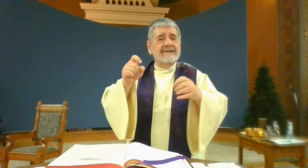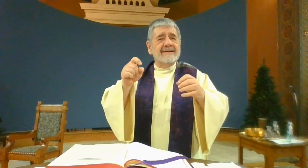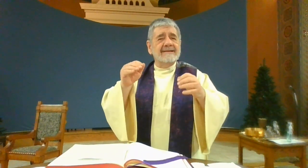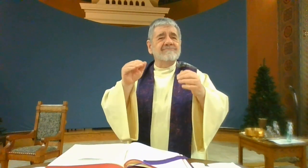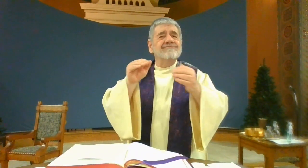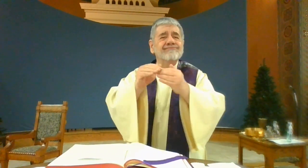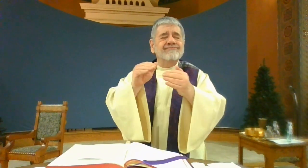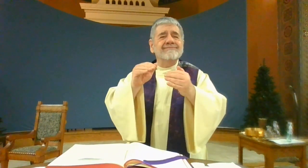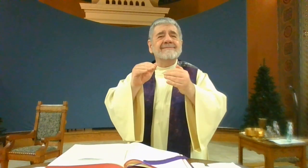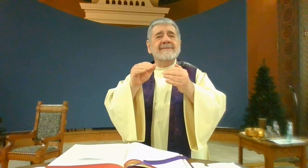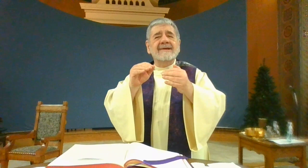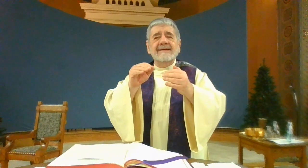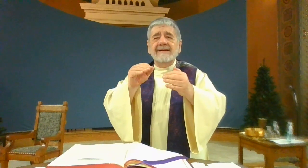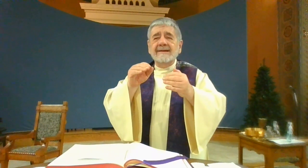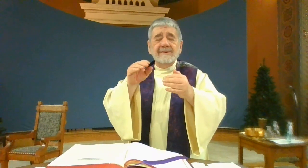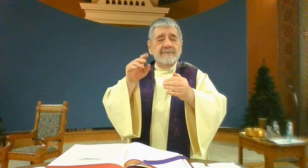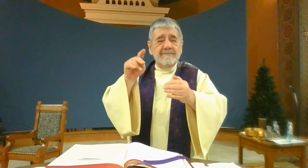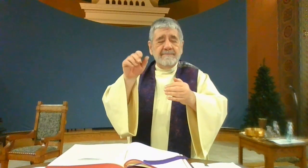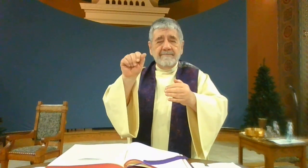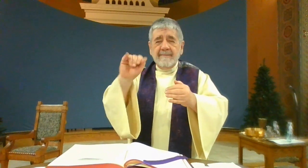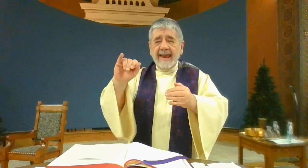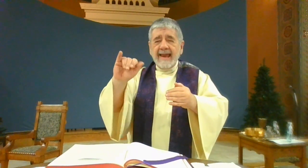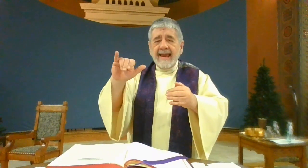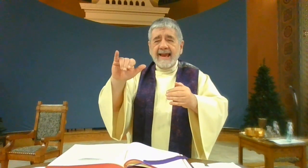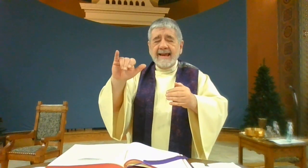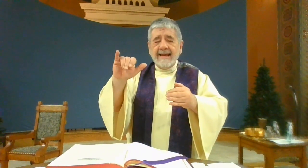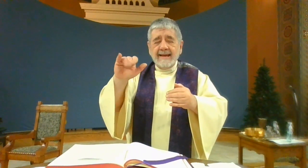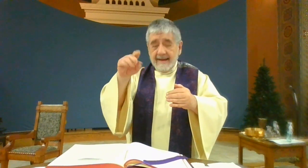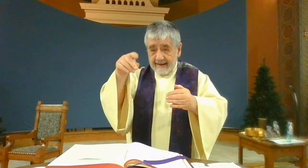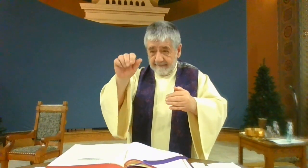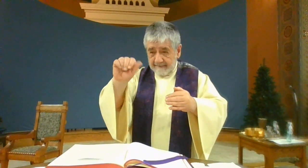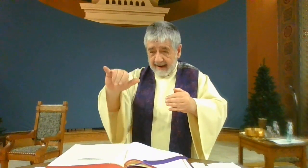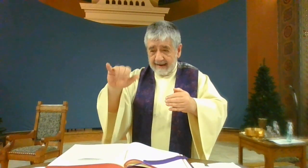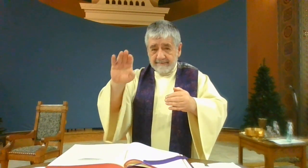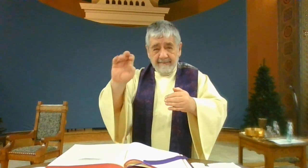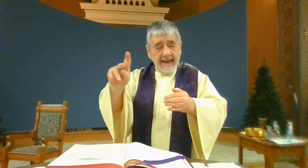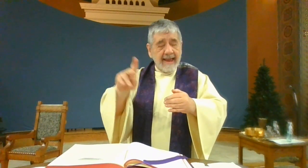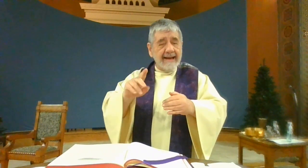Will one be a payback gift?